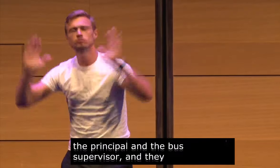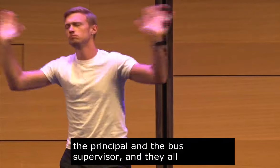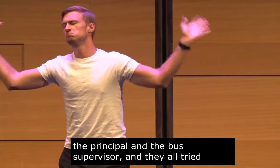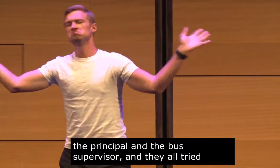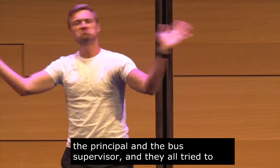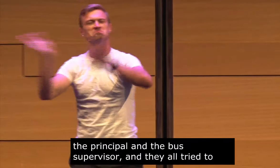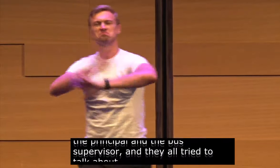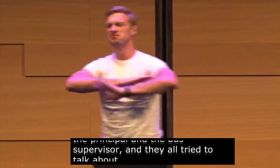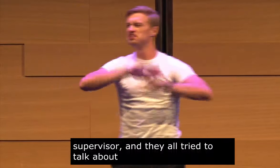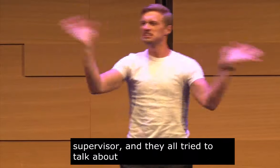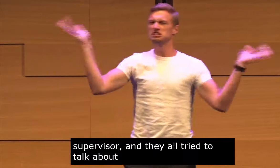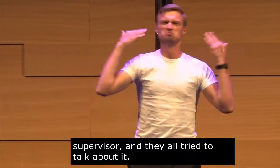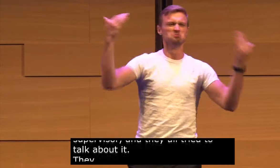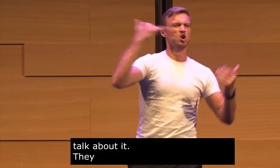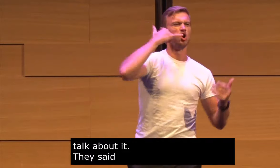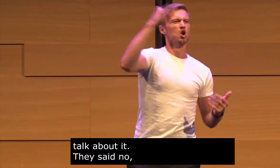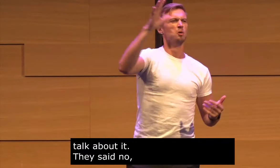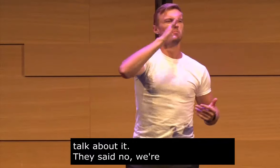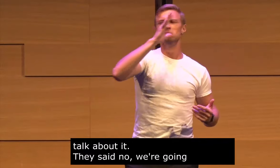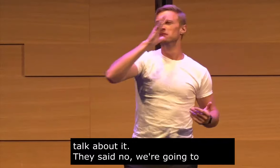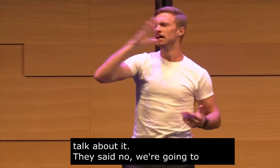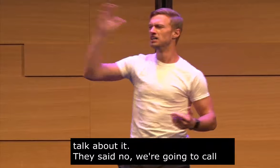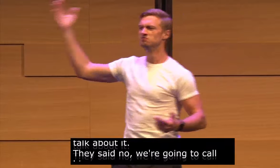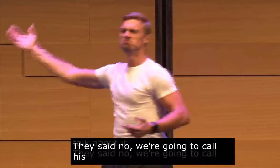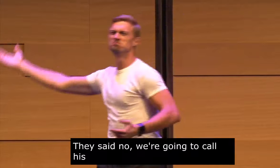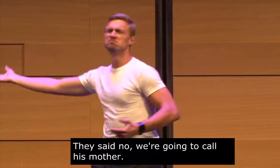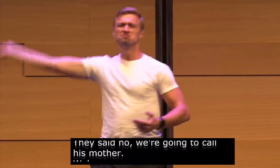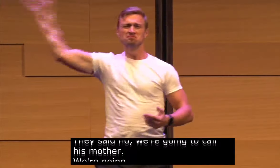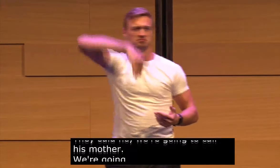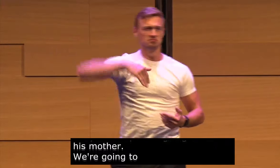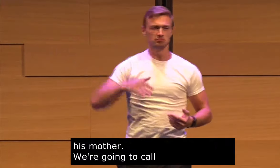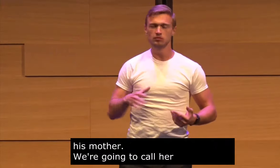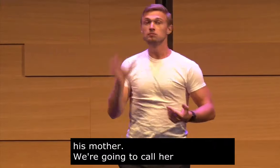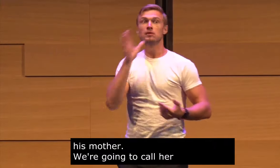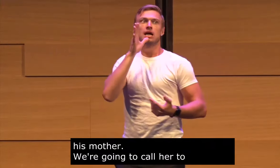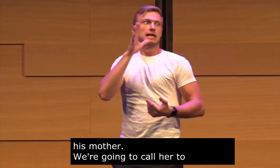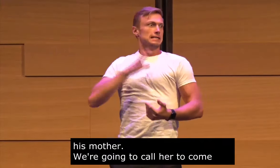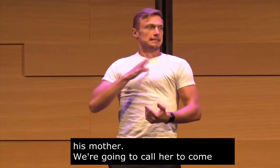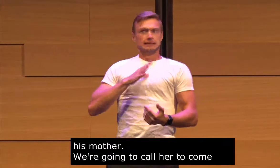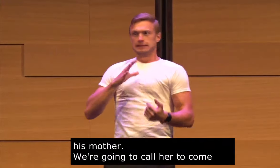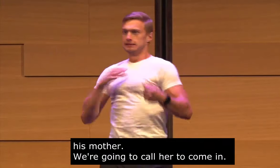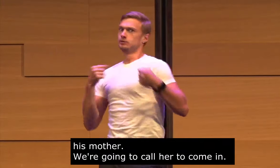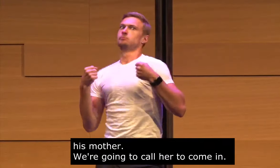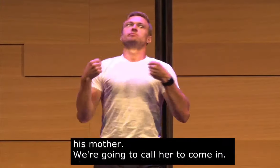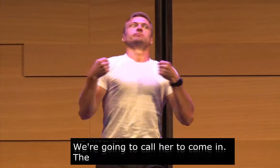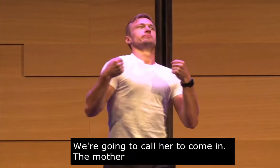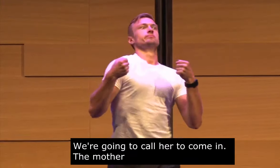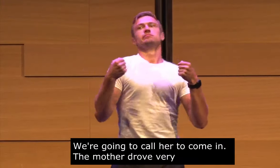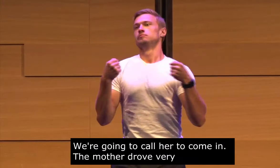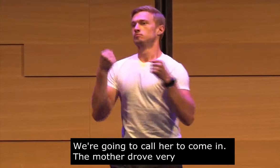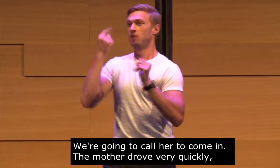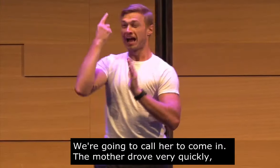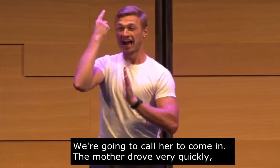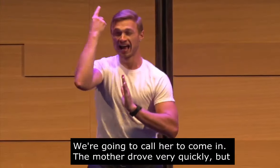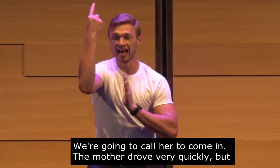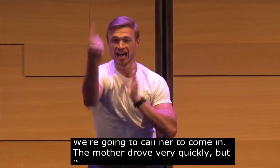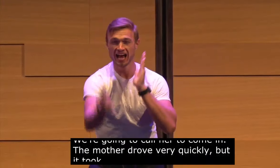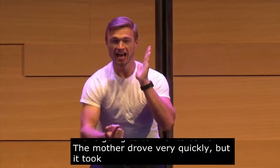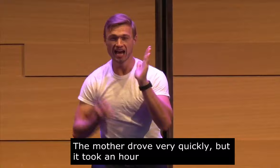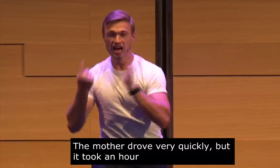they all tried to talk about it. They said, no, we're gonna call his mother. We're gonna call her to come in. The mother drove very quickly, but